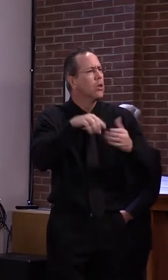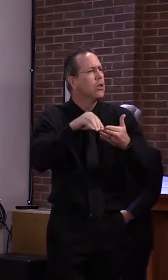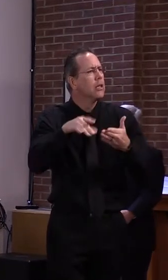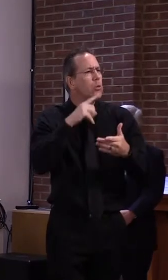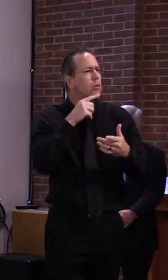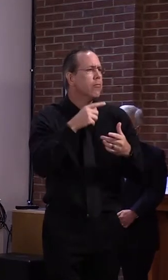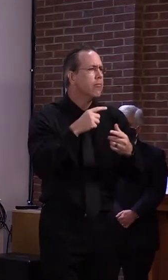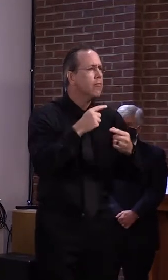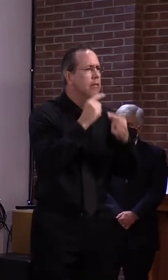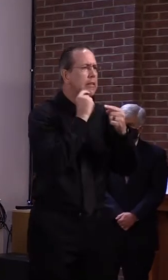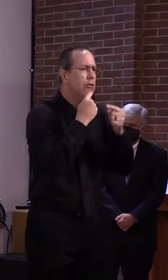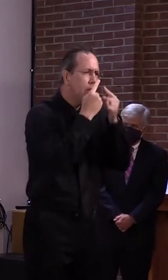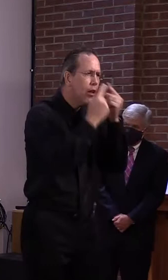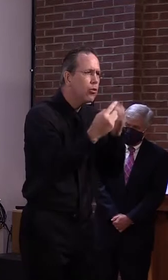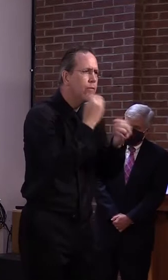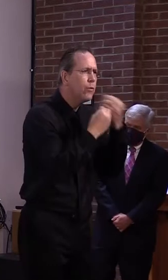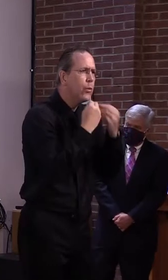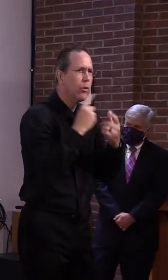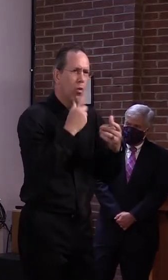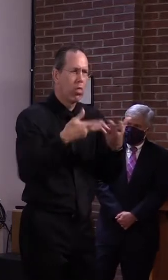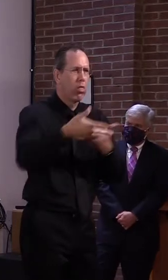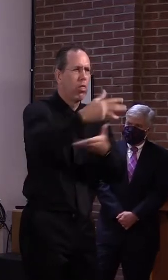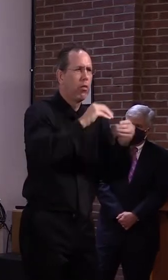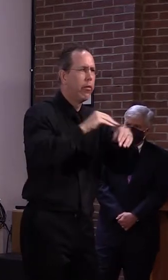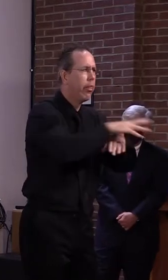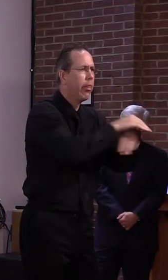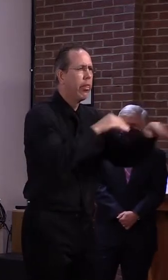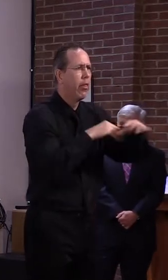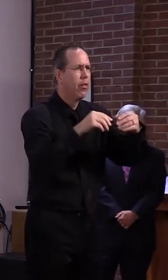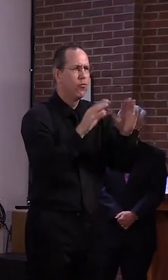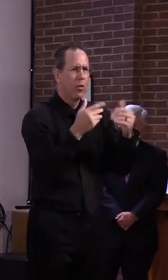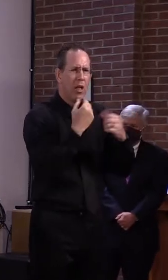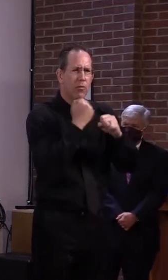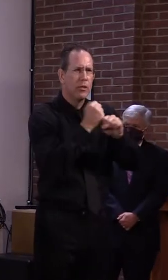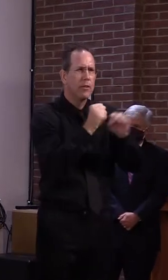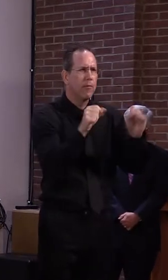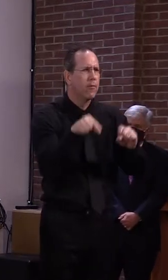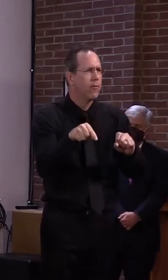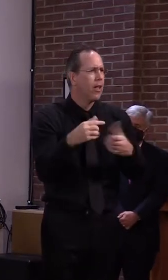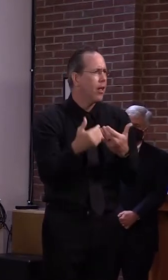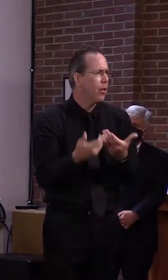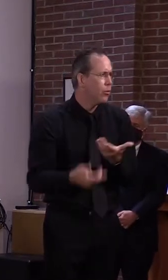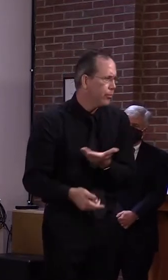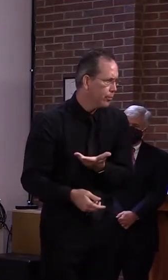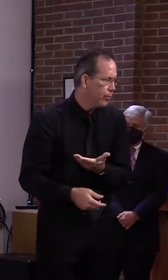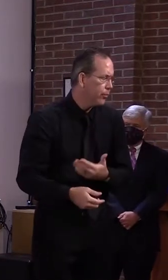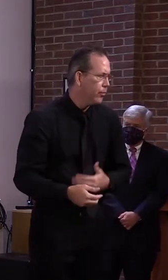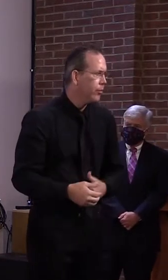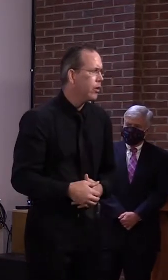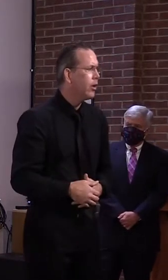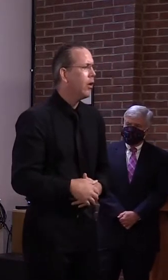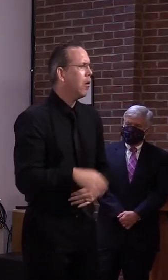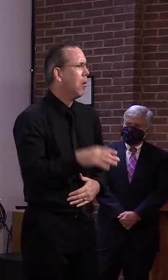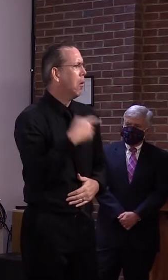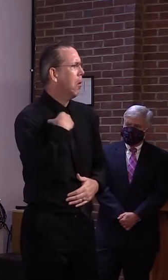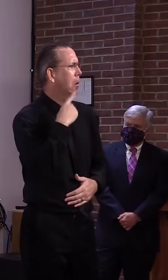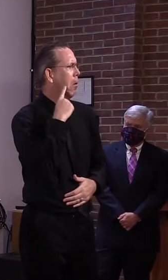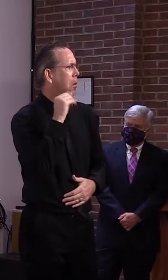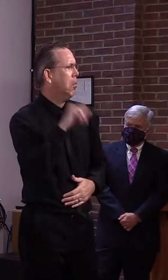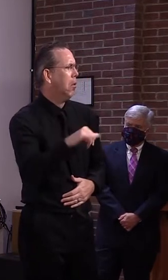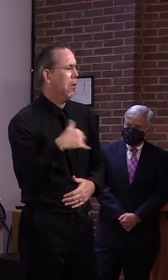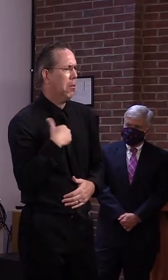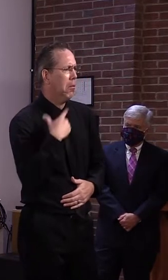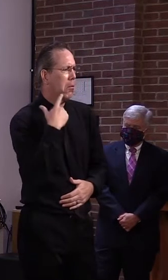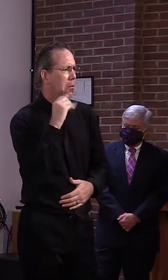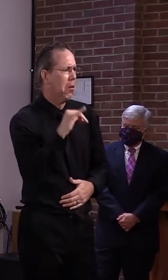that's been in our schools for a number of years. So if it emerges as a statewide concern, we'll certainly address it. But I would expect the locals are addressing that